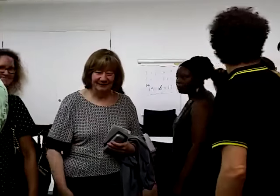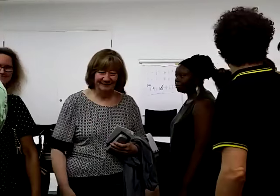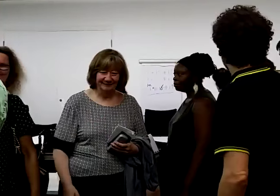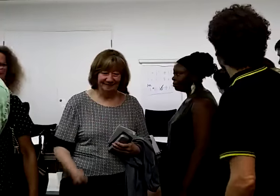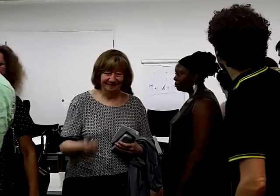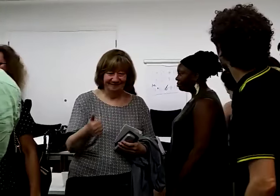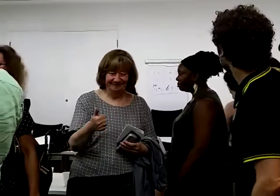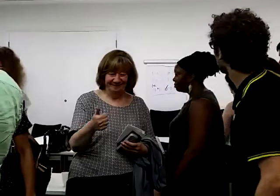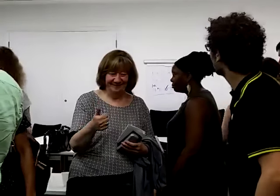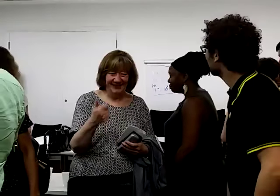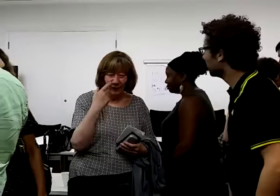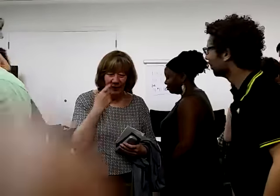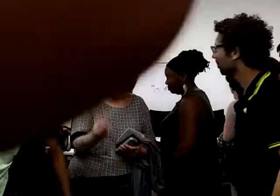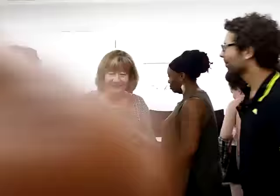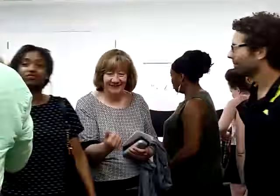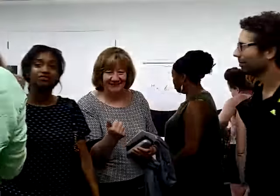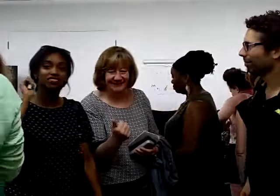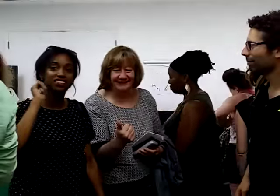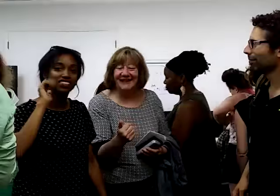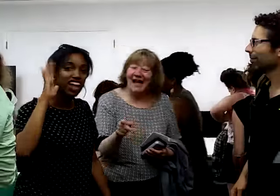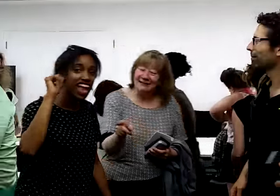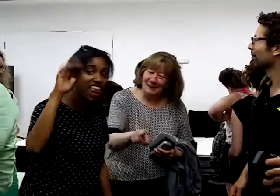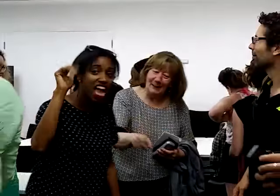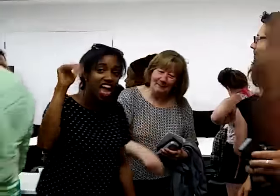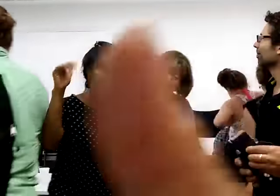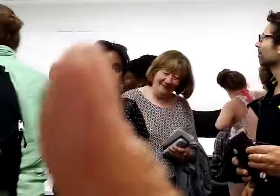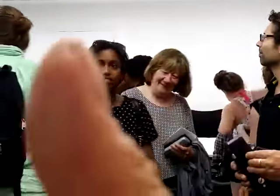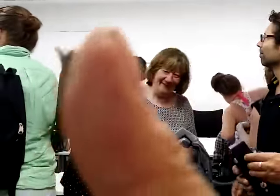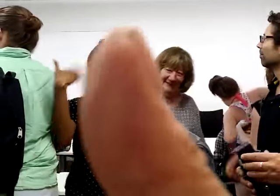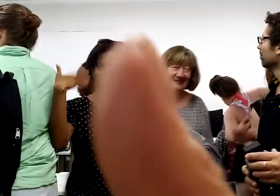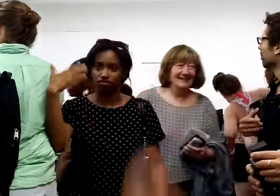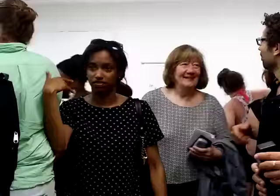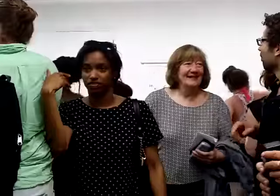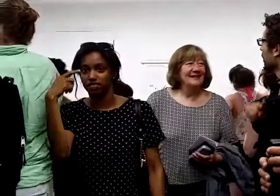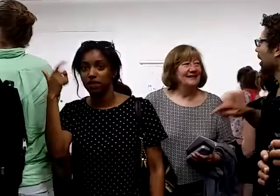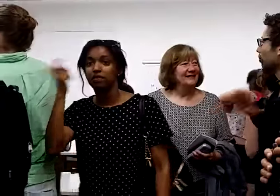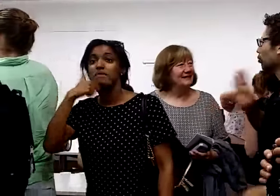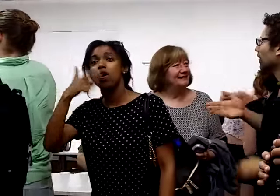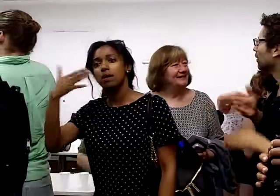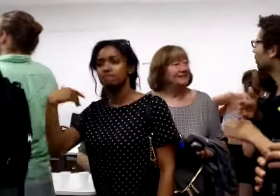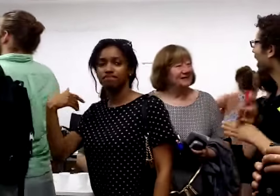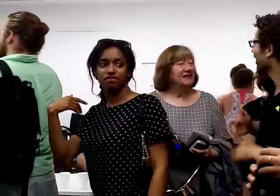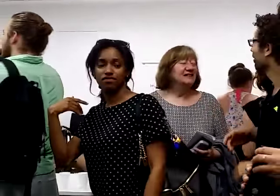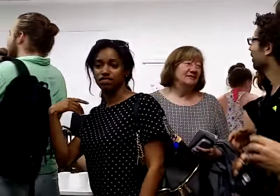See you later. See you later. Bye. That's all right. Bye. John is a good man.